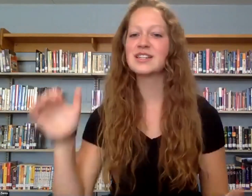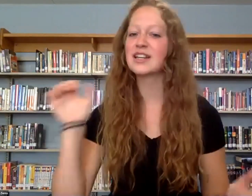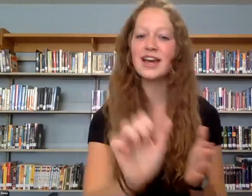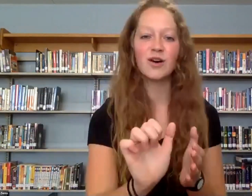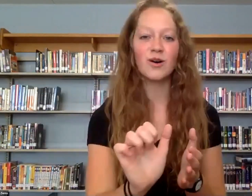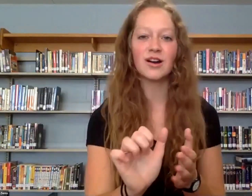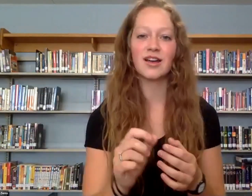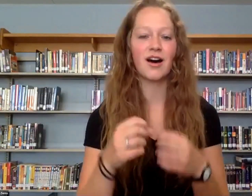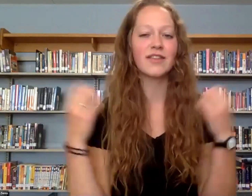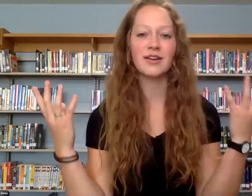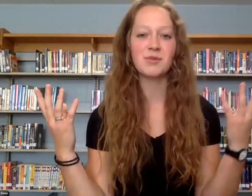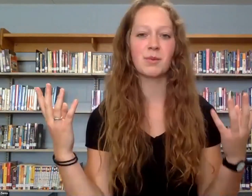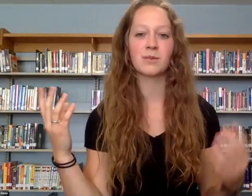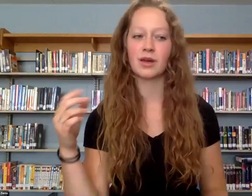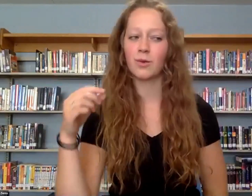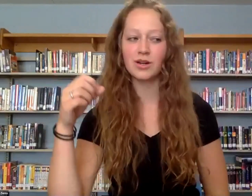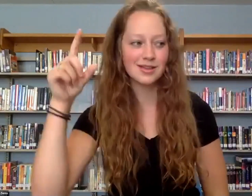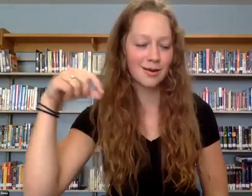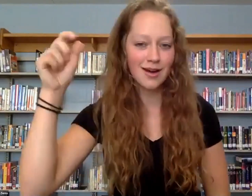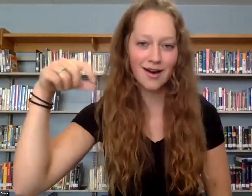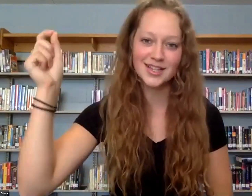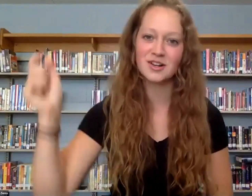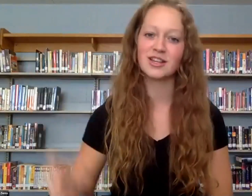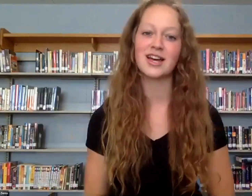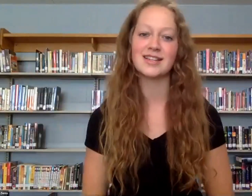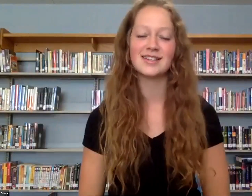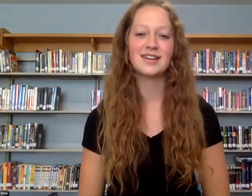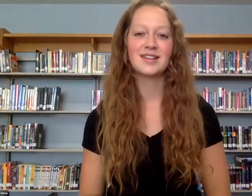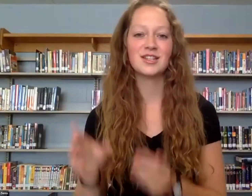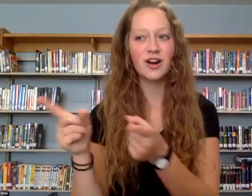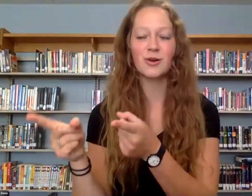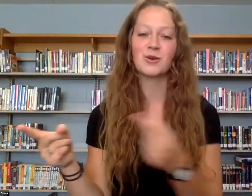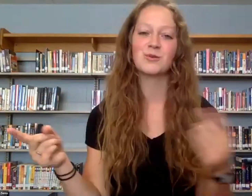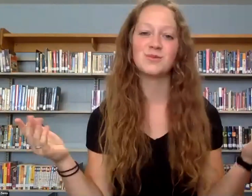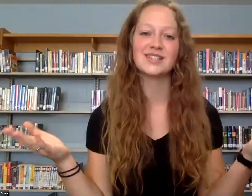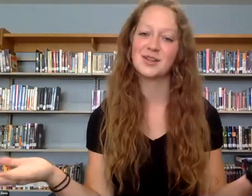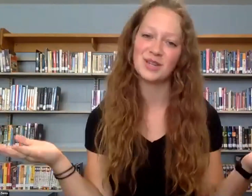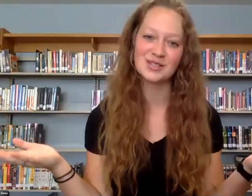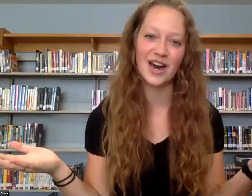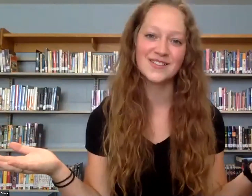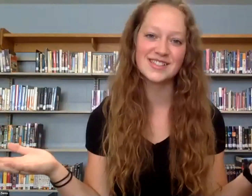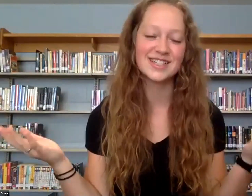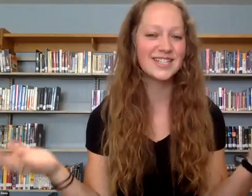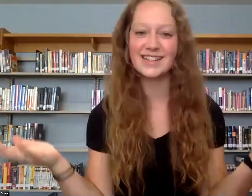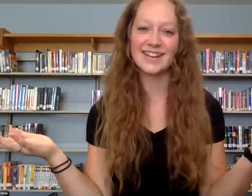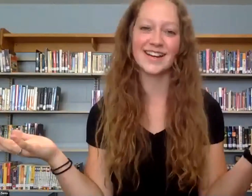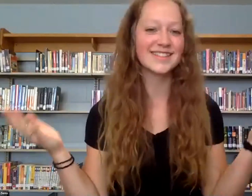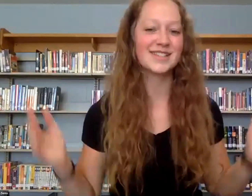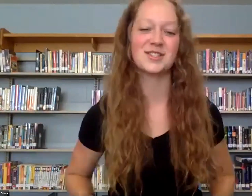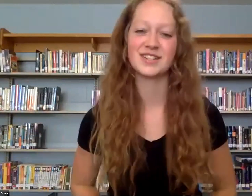lay on the horn. All the hearing people are gonna be like, "What is going on?" They turn on their lights. The dark room is gonna be his wife's because she didn't hear it, so she wouldn't turn on